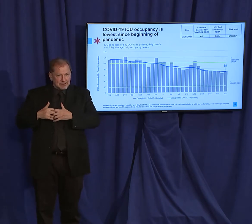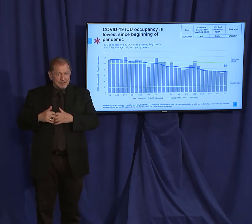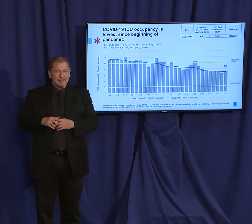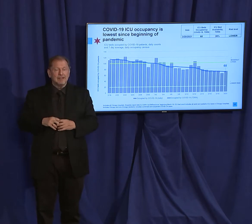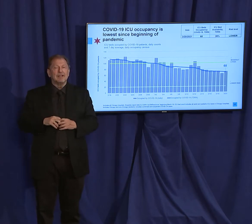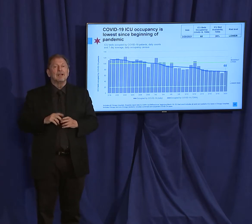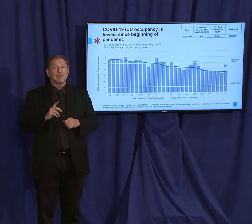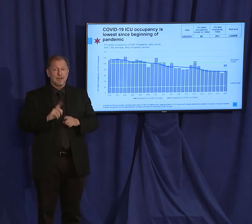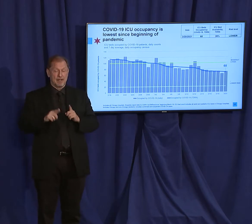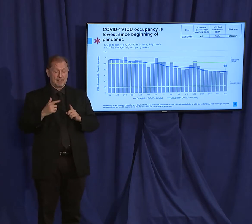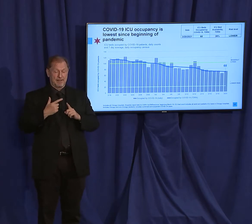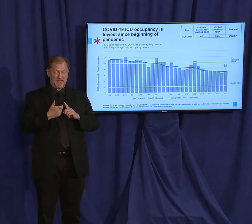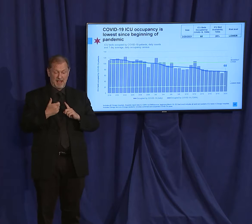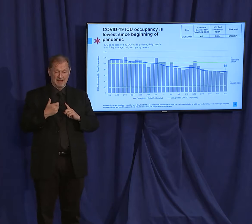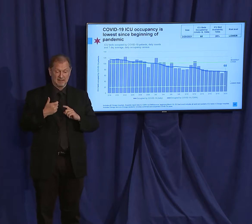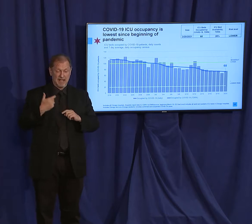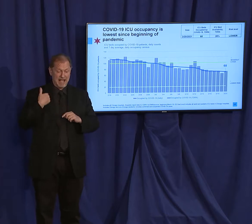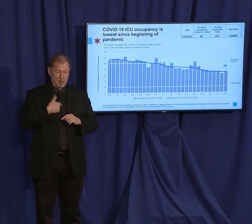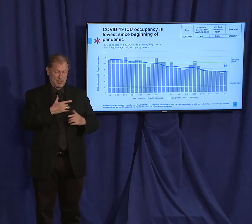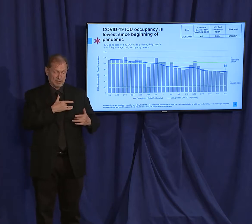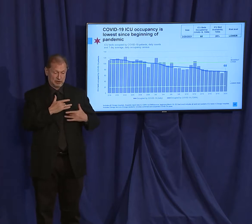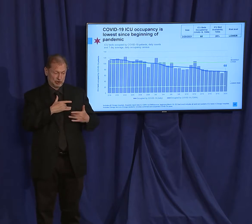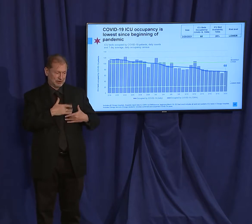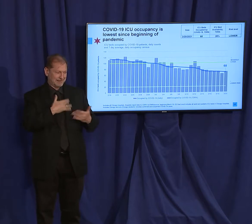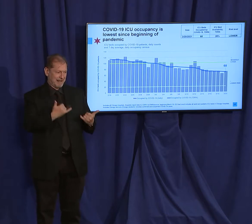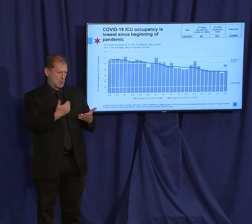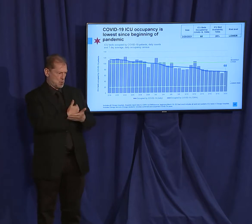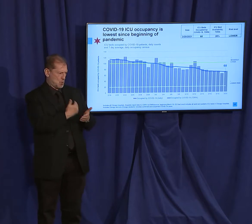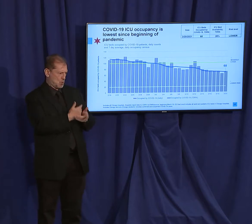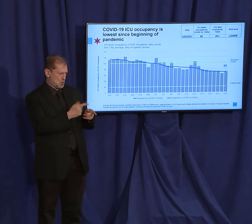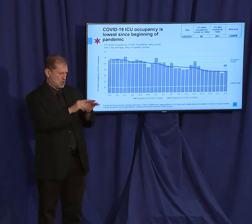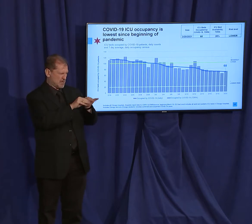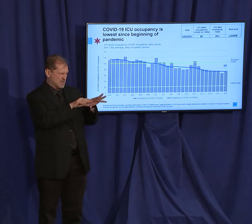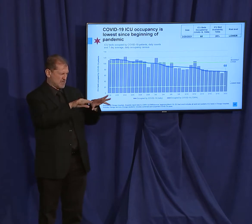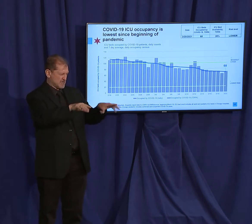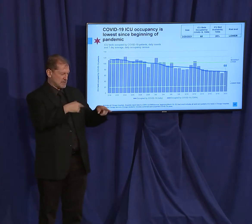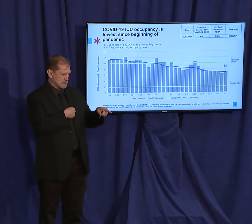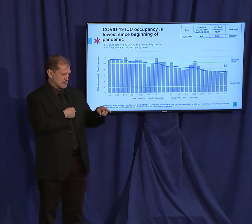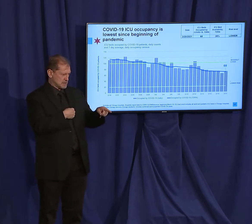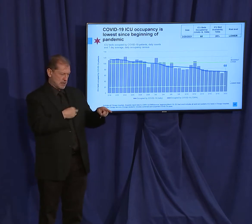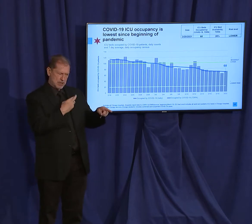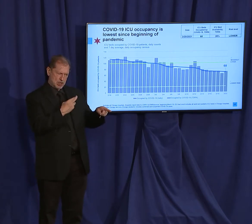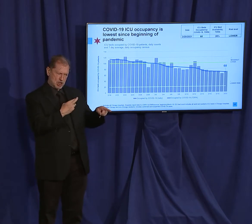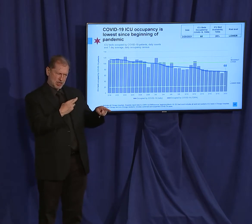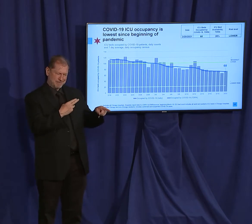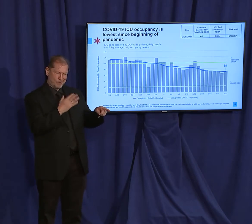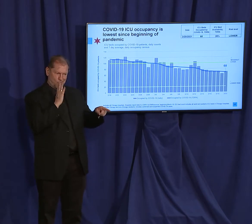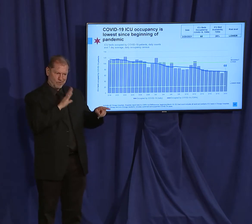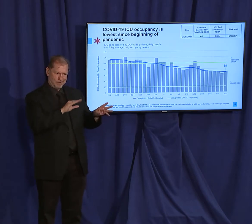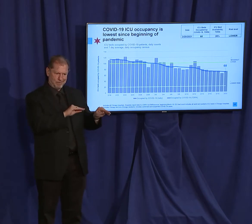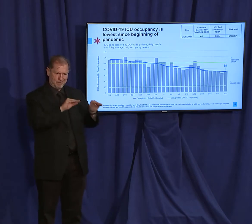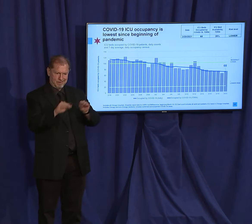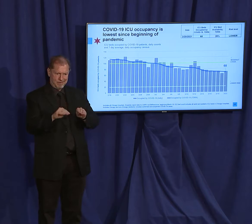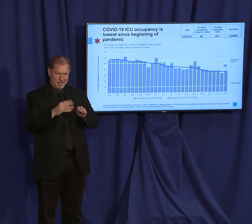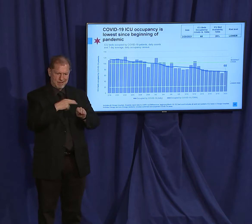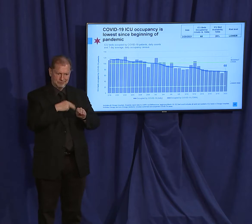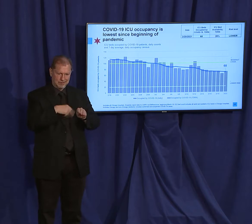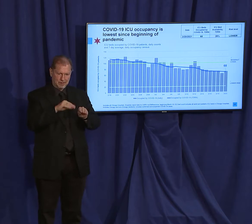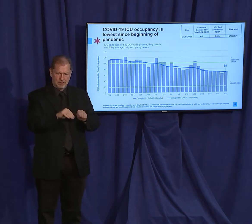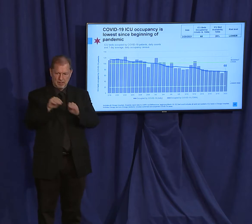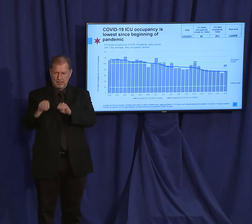prior surge. And the concern is, with some of this increase in cases, are we going to see similar increases related